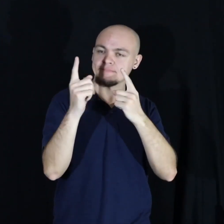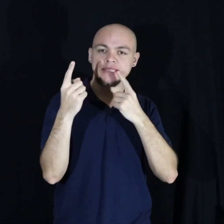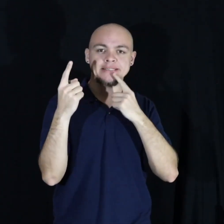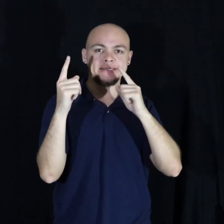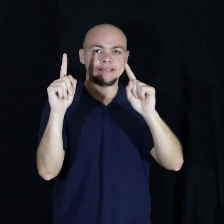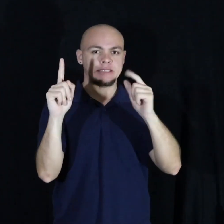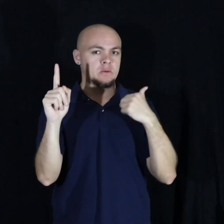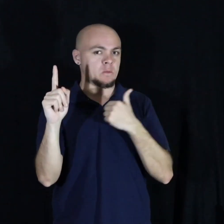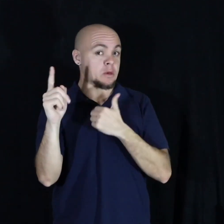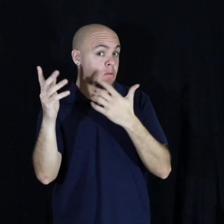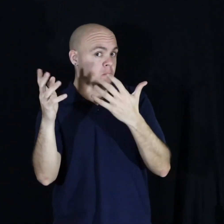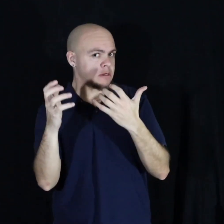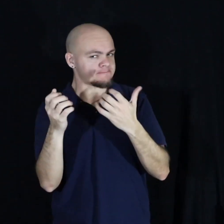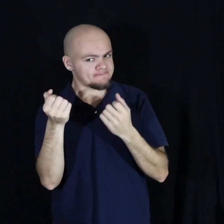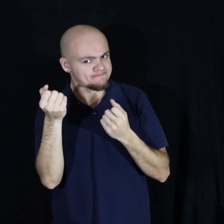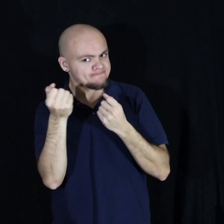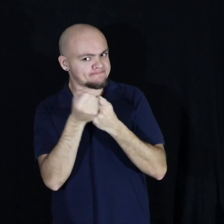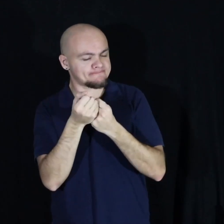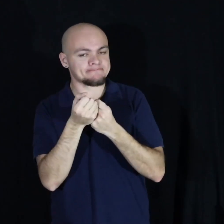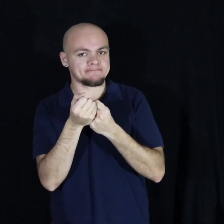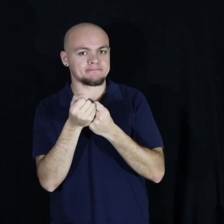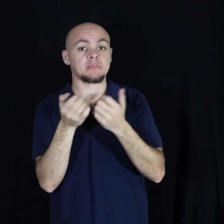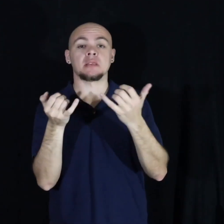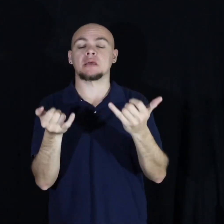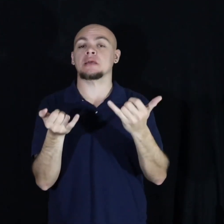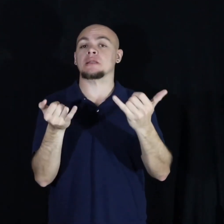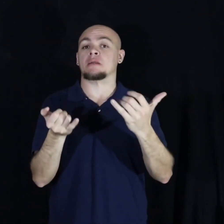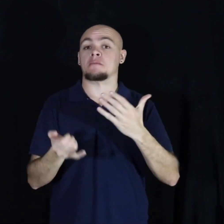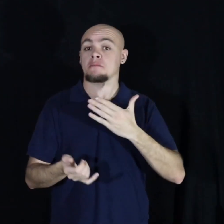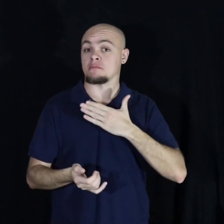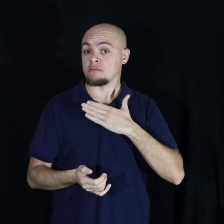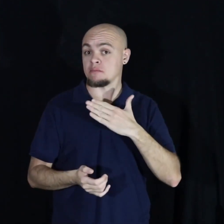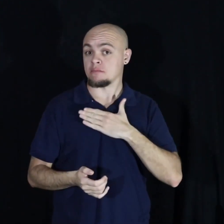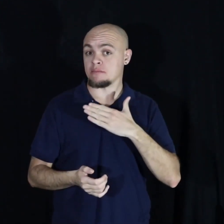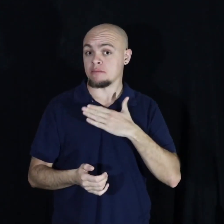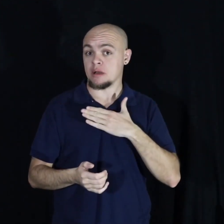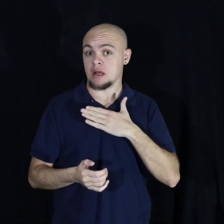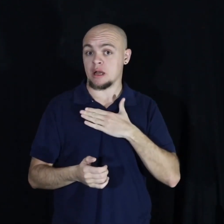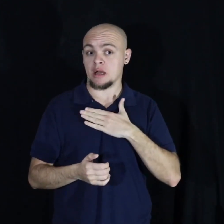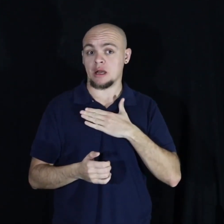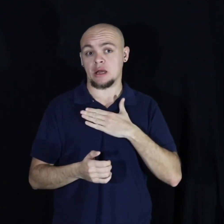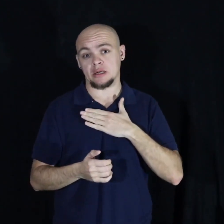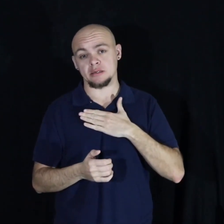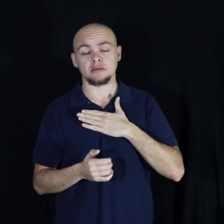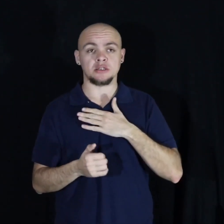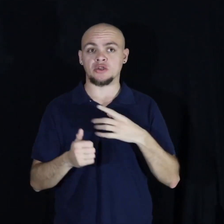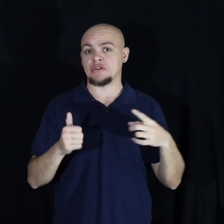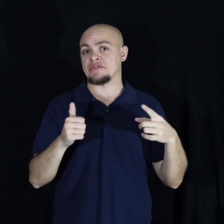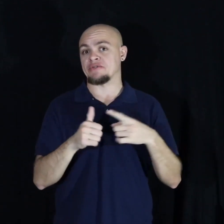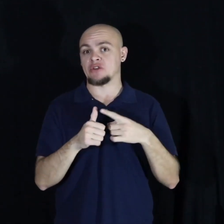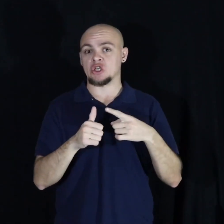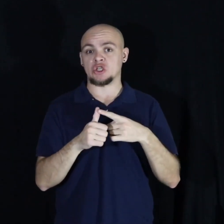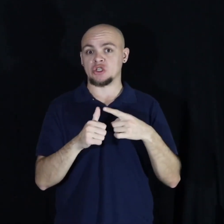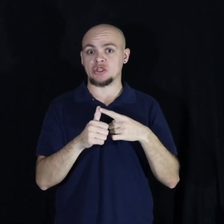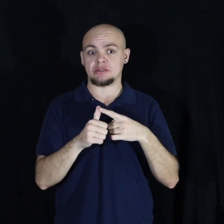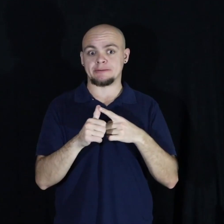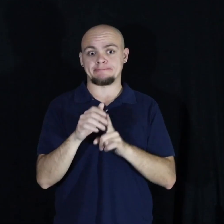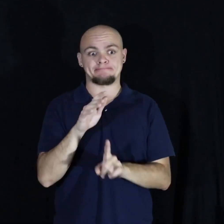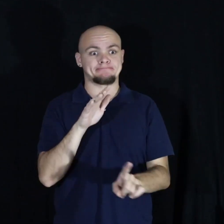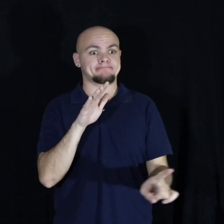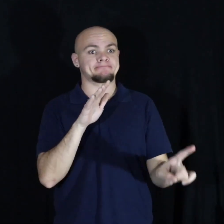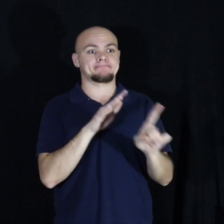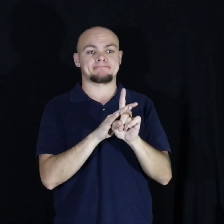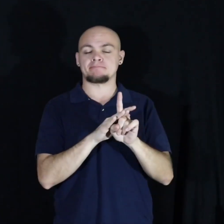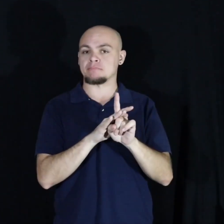we desire. Now, in my first significant precipitating event